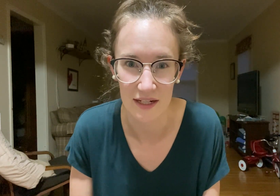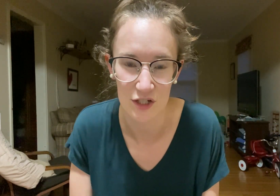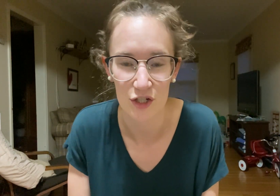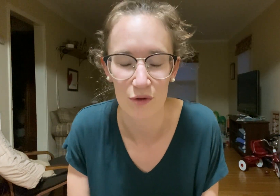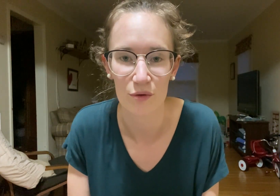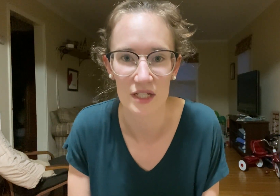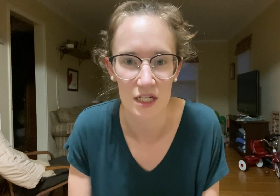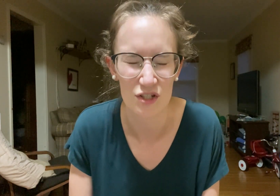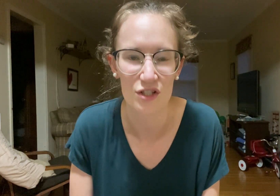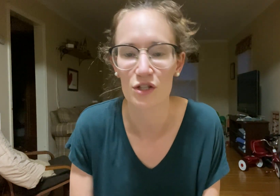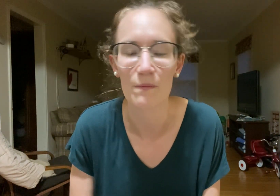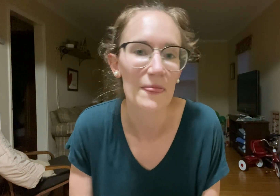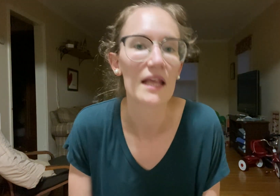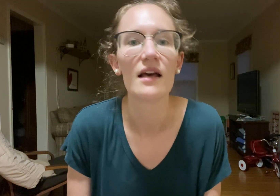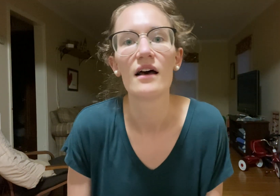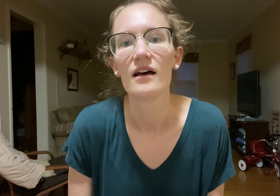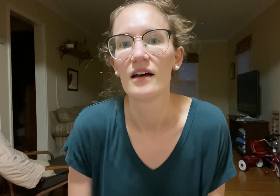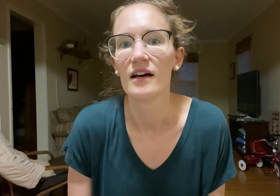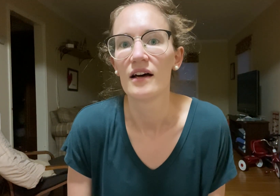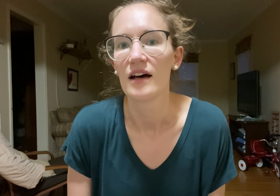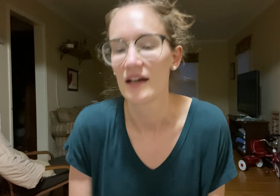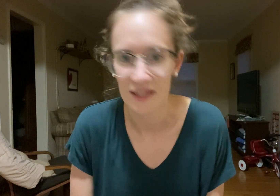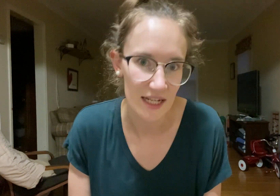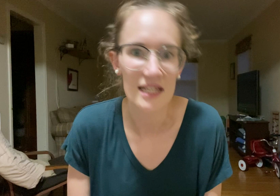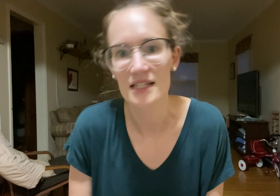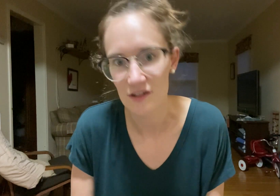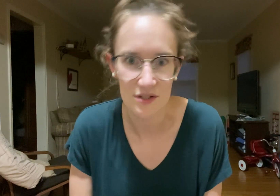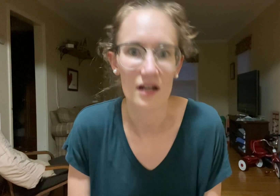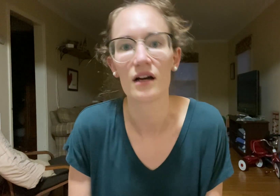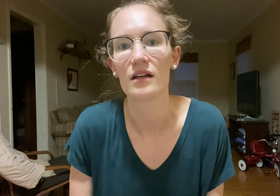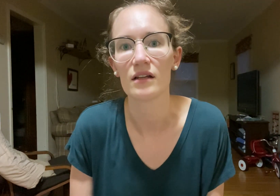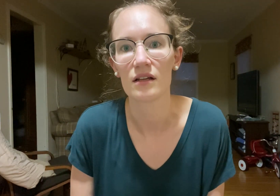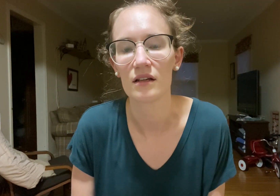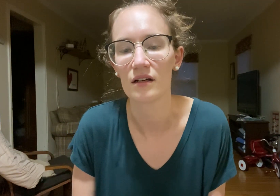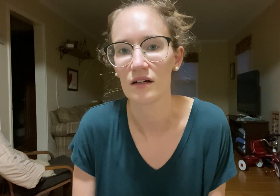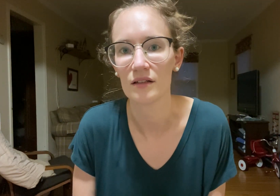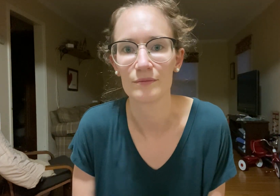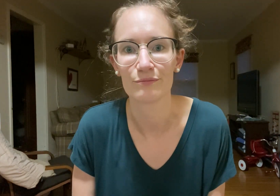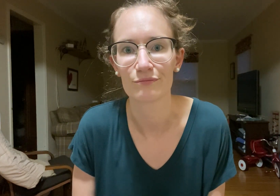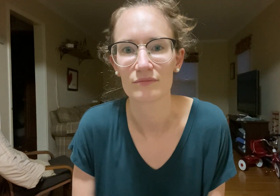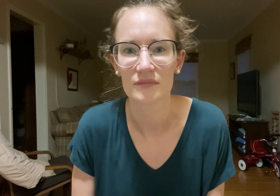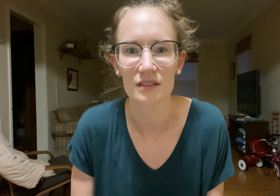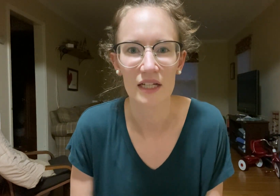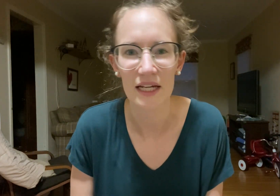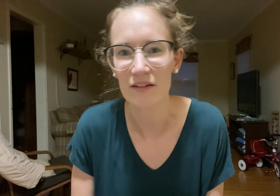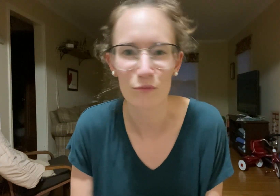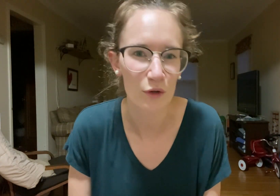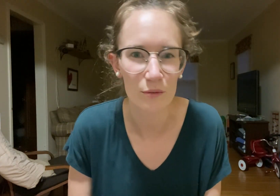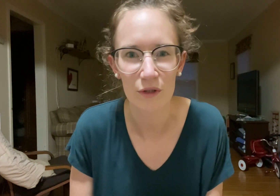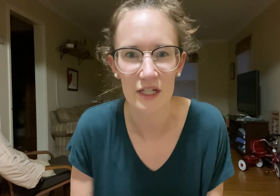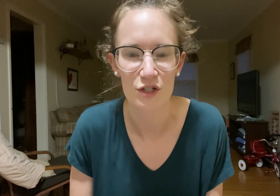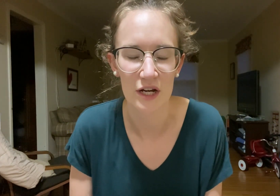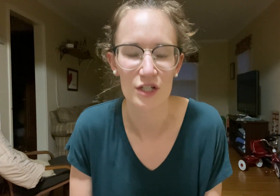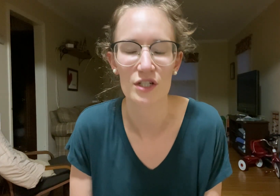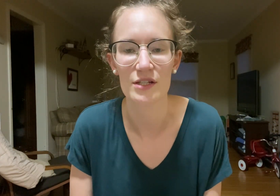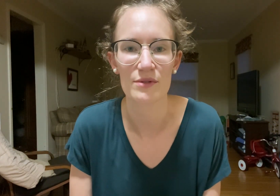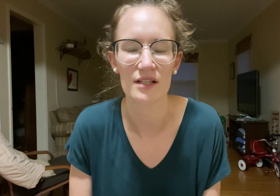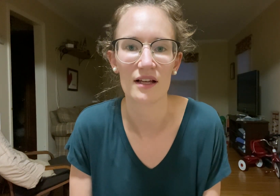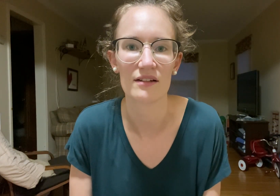actually go through induction. So the night continues on. I have more and more contractions. It was a lot of